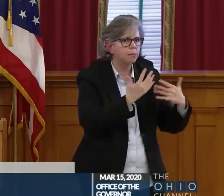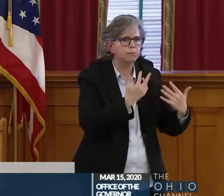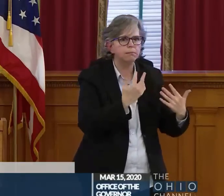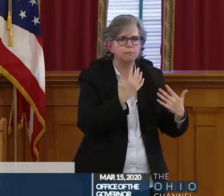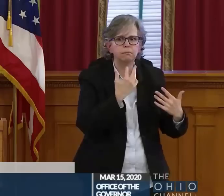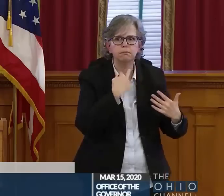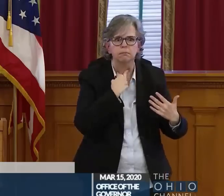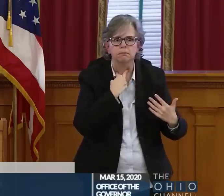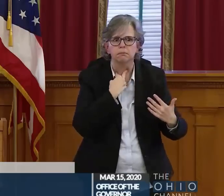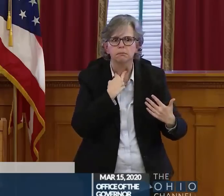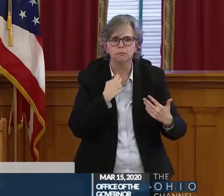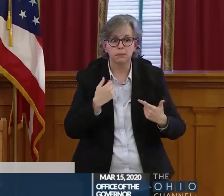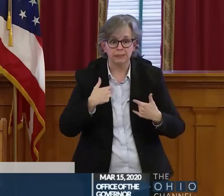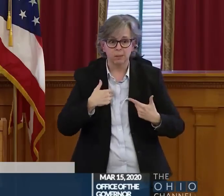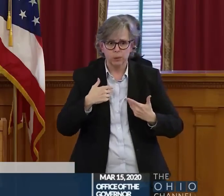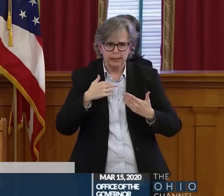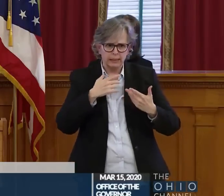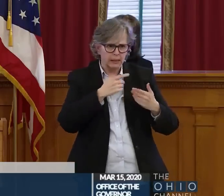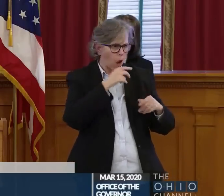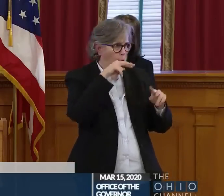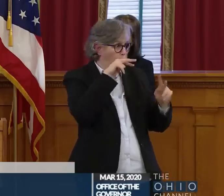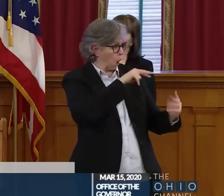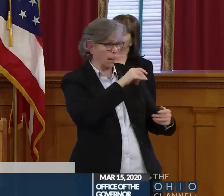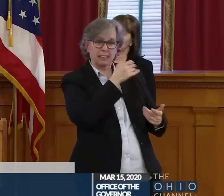1918 would be, you would need